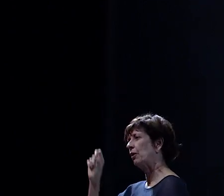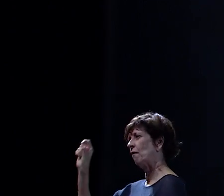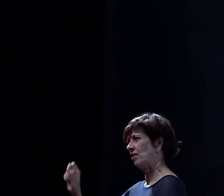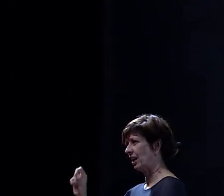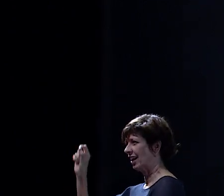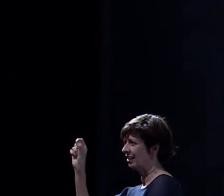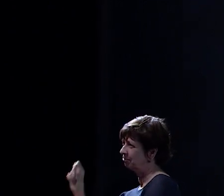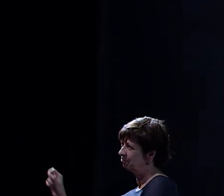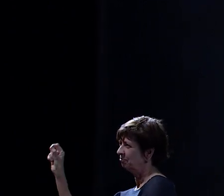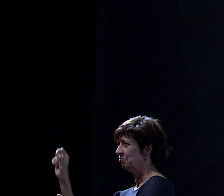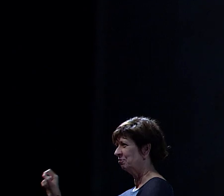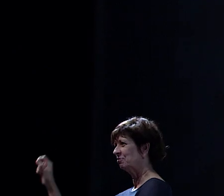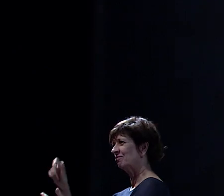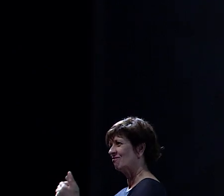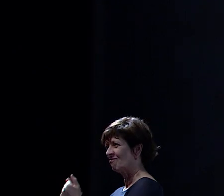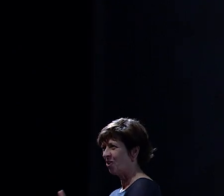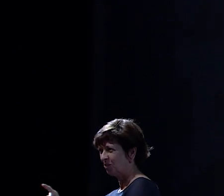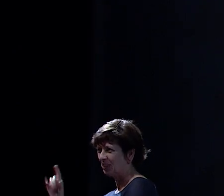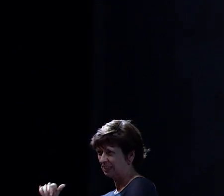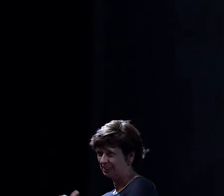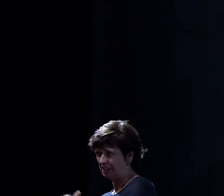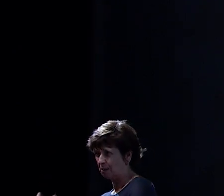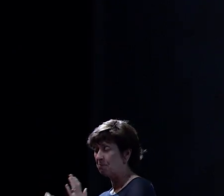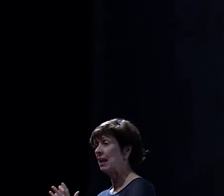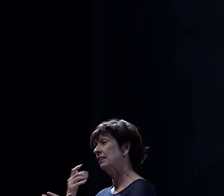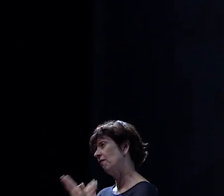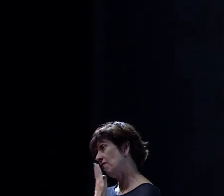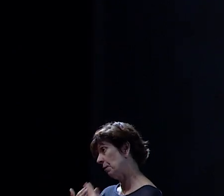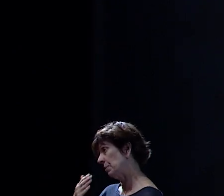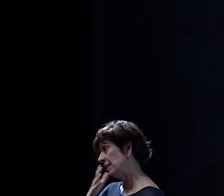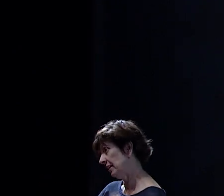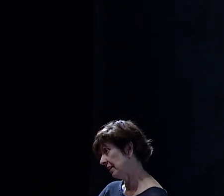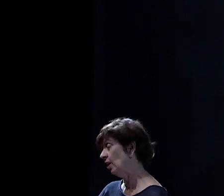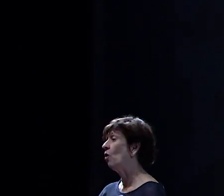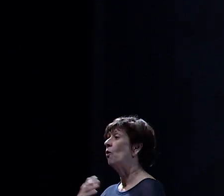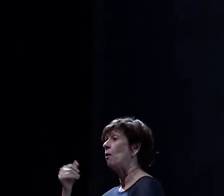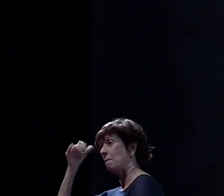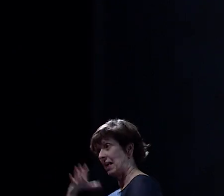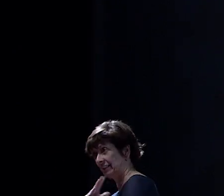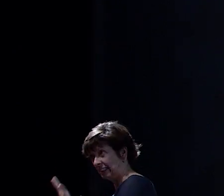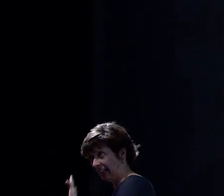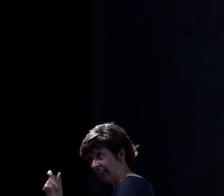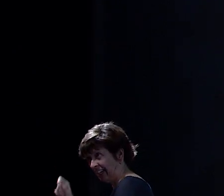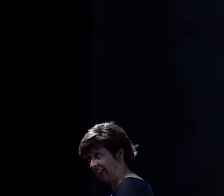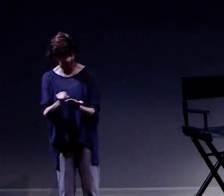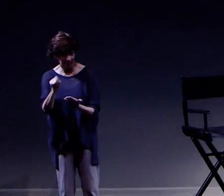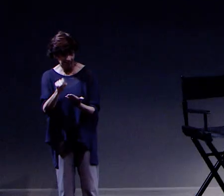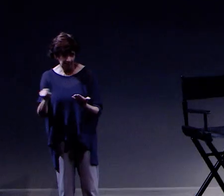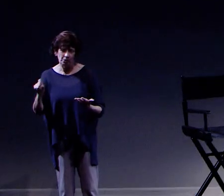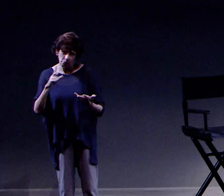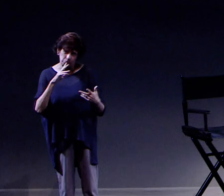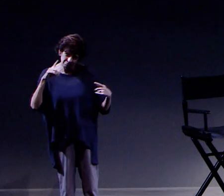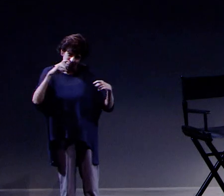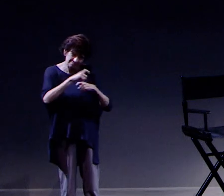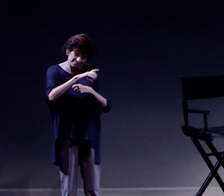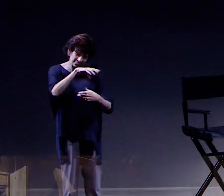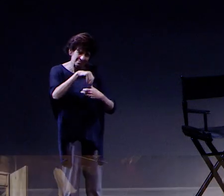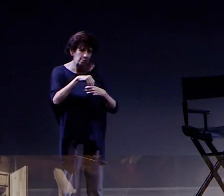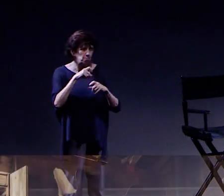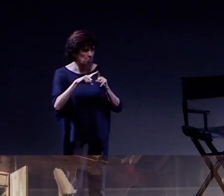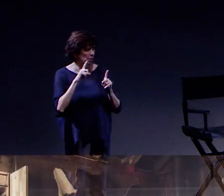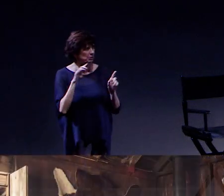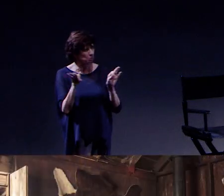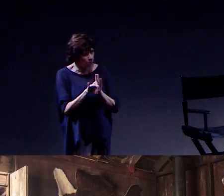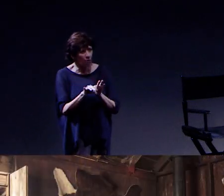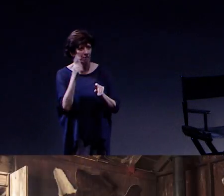to look period. And they also had to have feminine handwriting and masculine handwriting. So it was very involved, but it was very important to